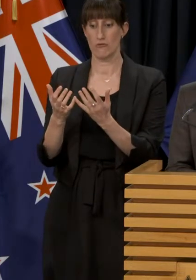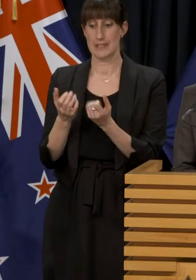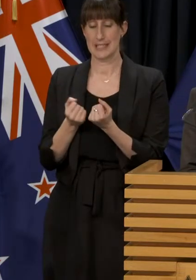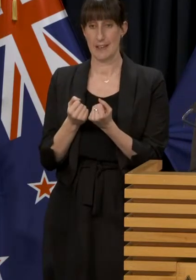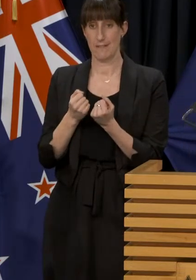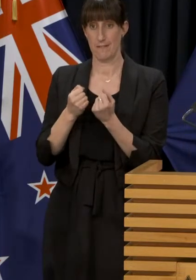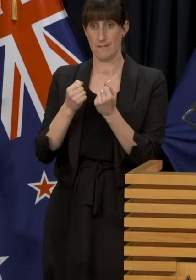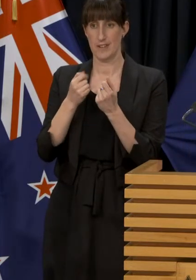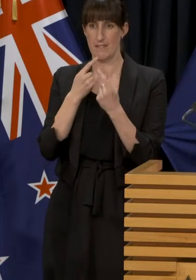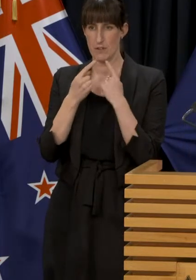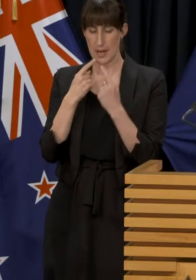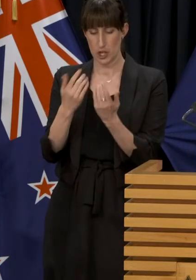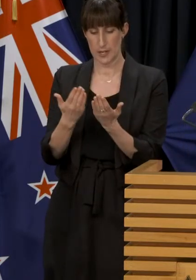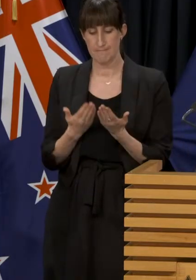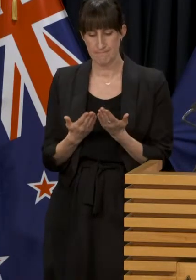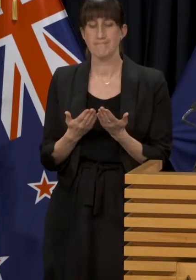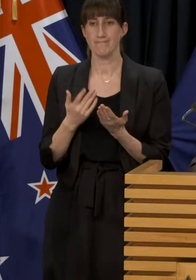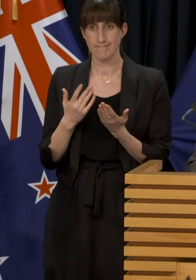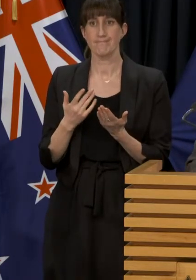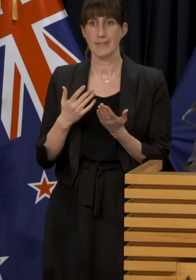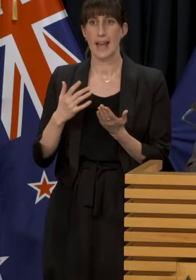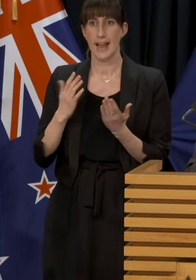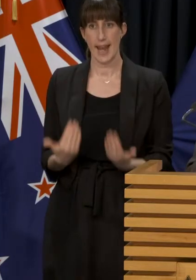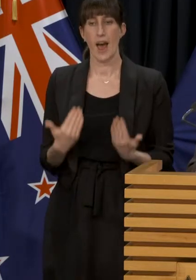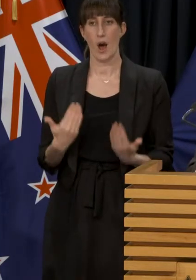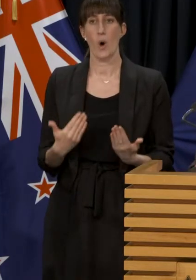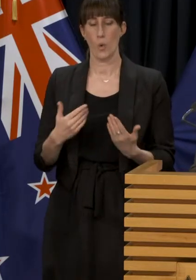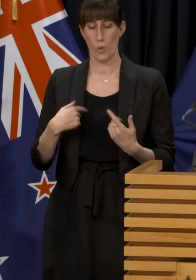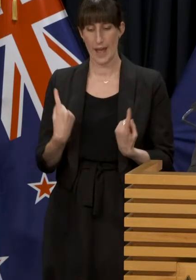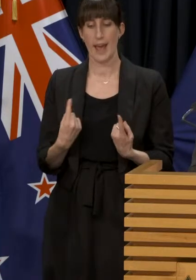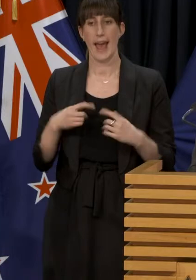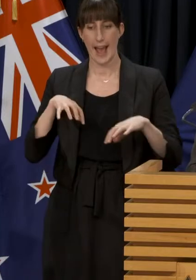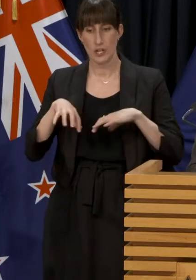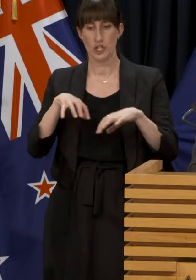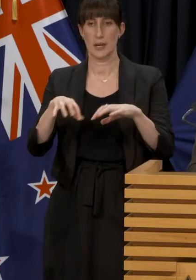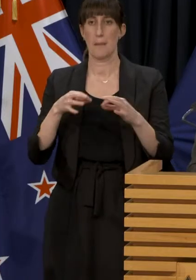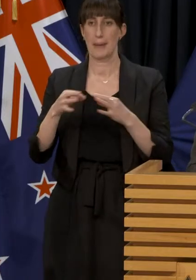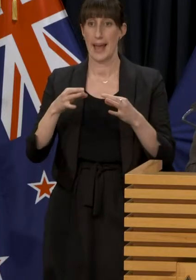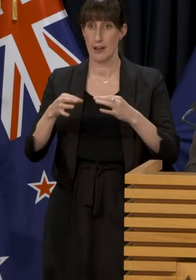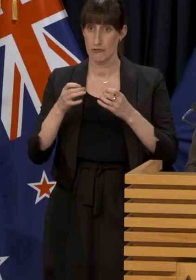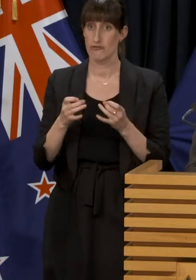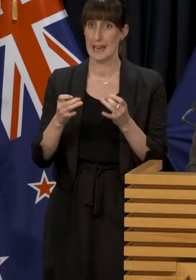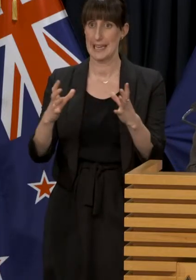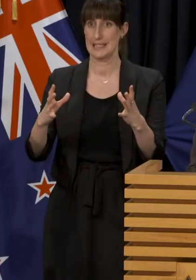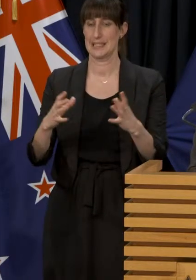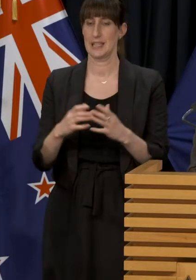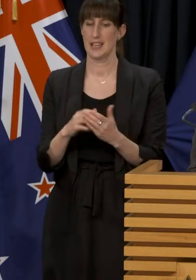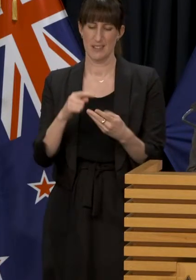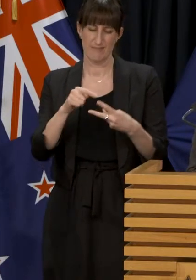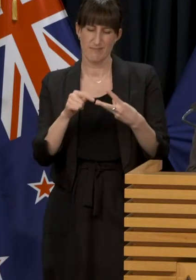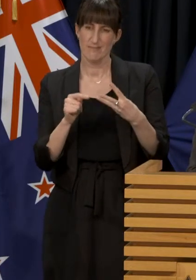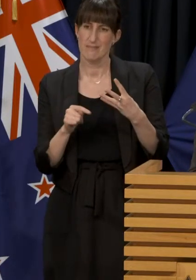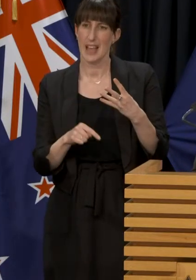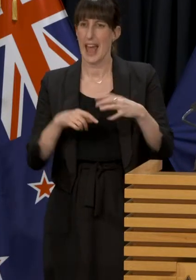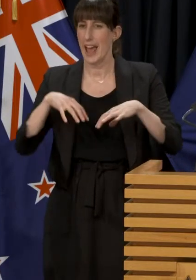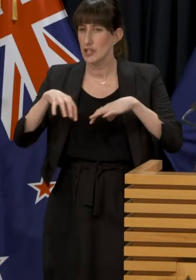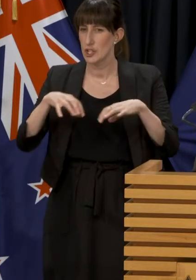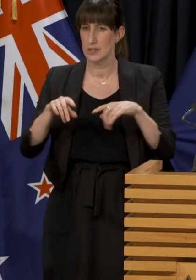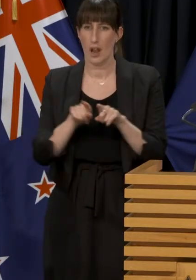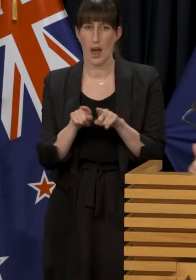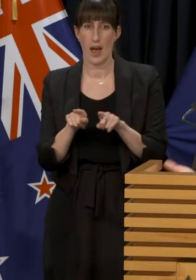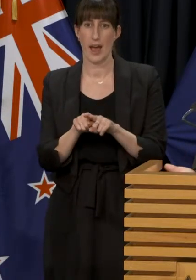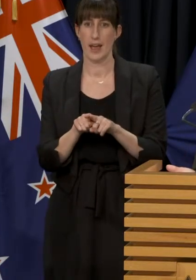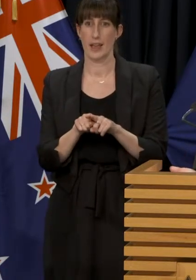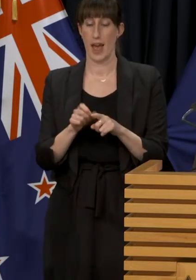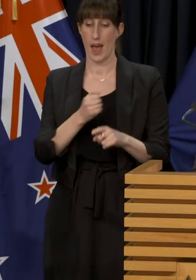those from the sector, and we now have this action plan that has been released today. It has a number of specific actions, including the